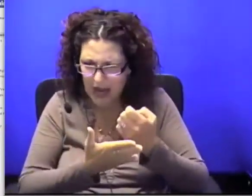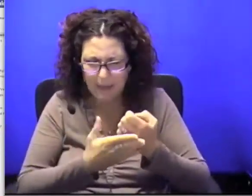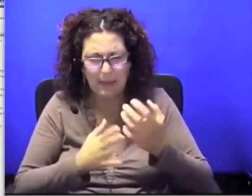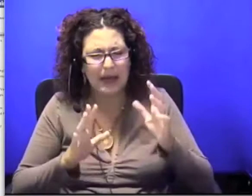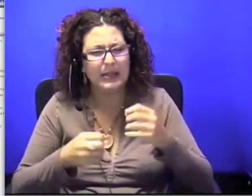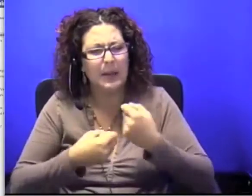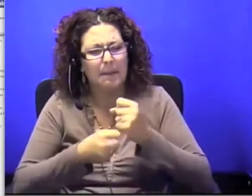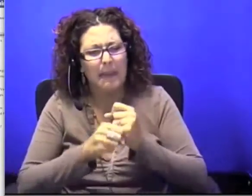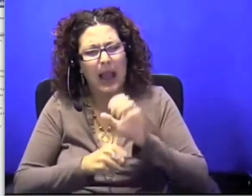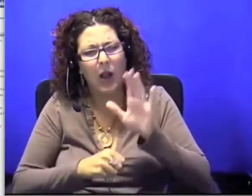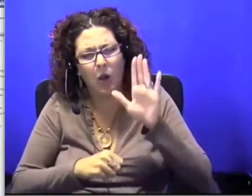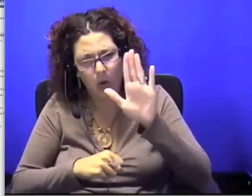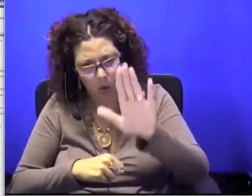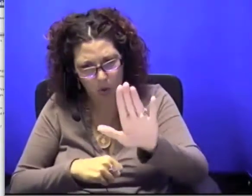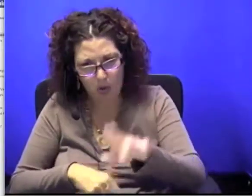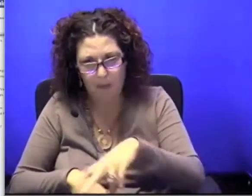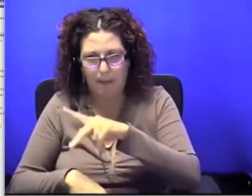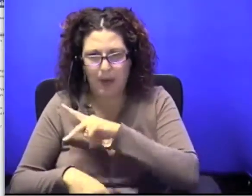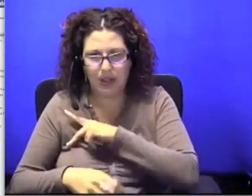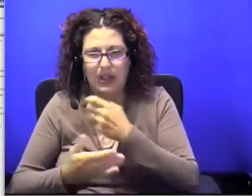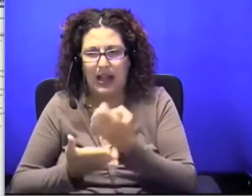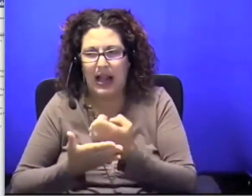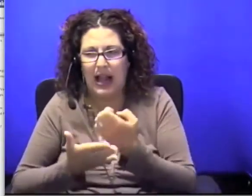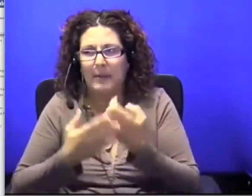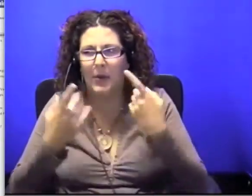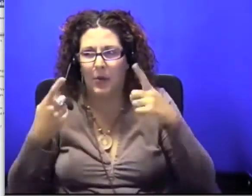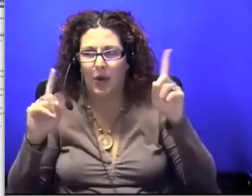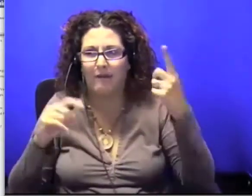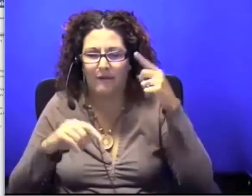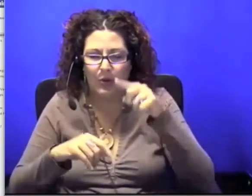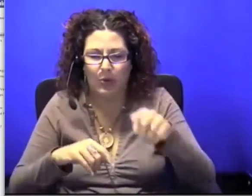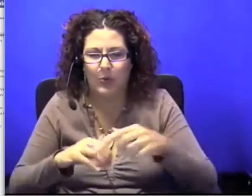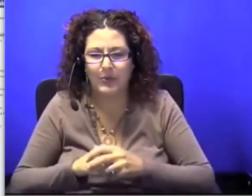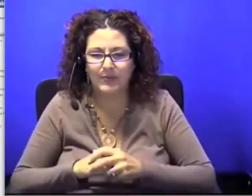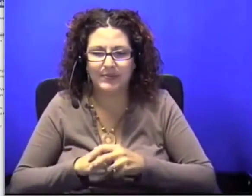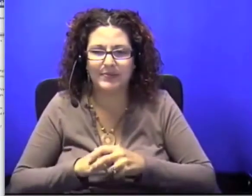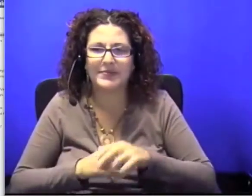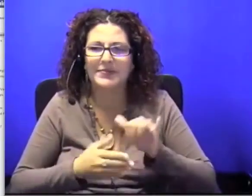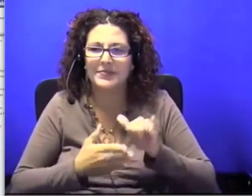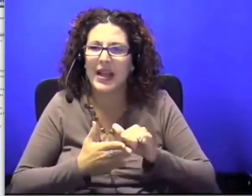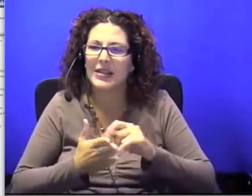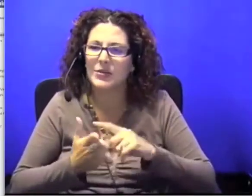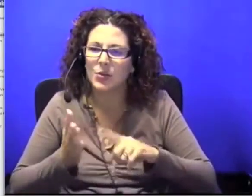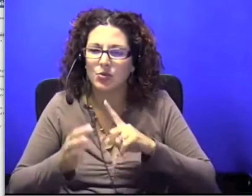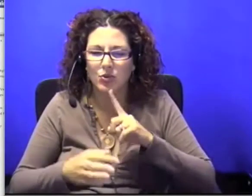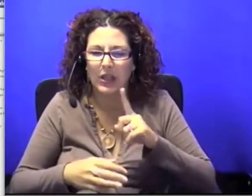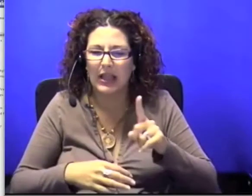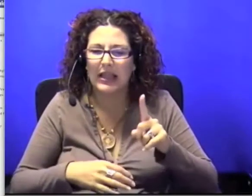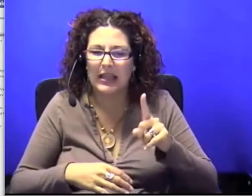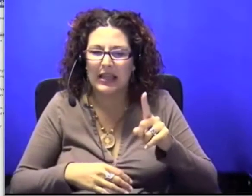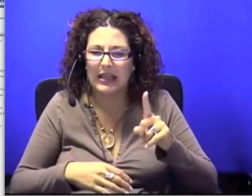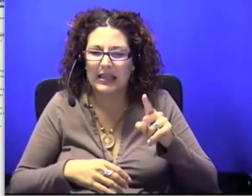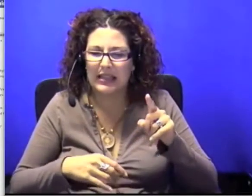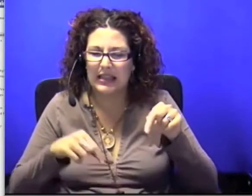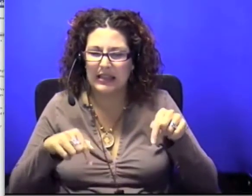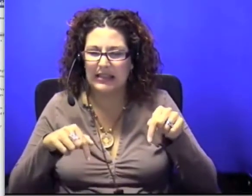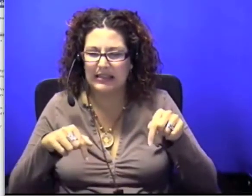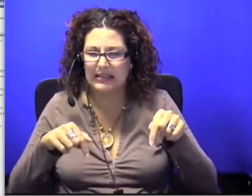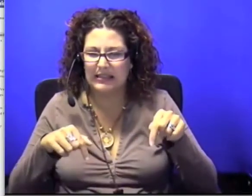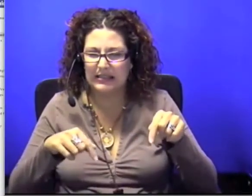economy, and let's just make your personal economy work. That's what really is what